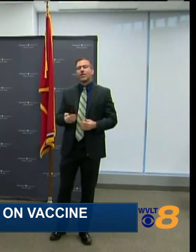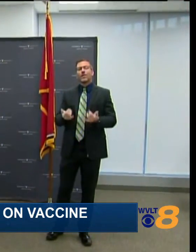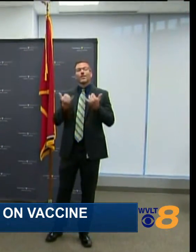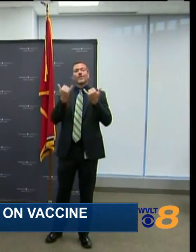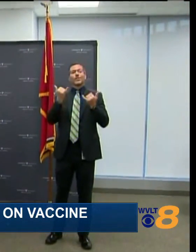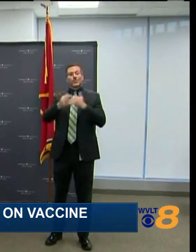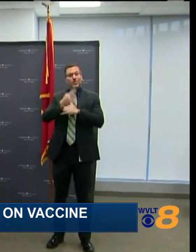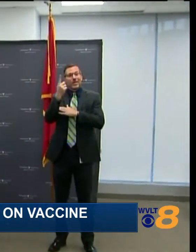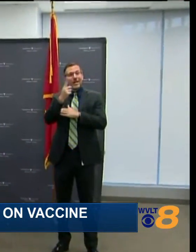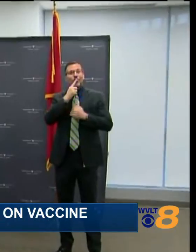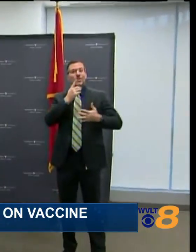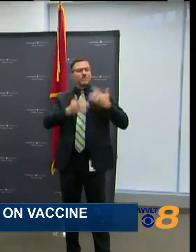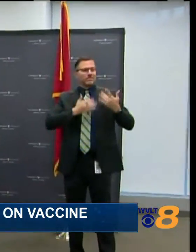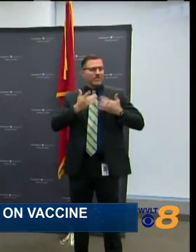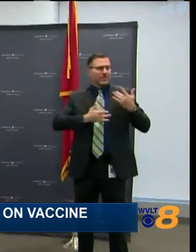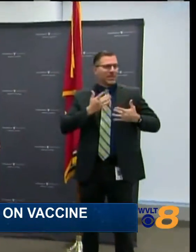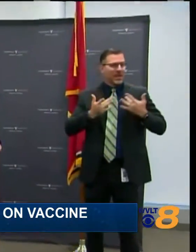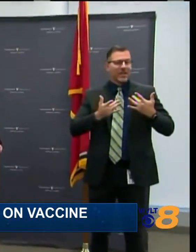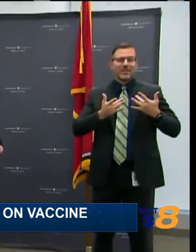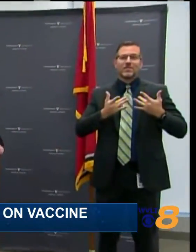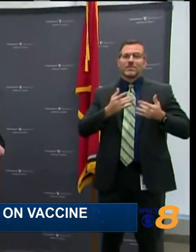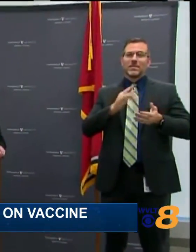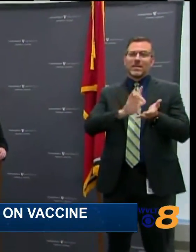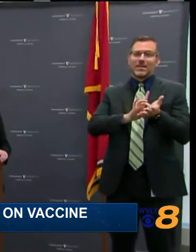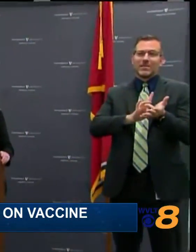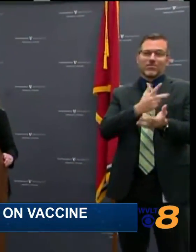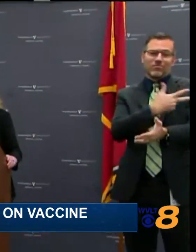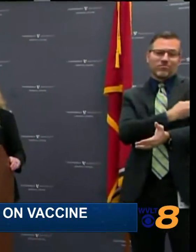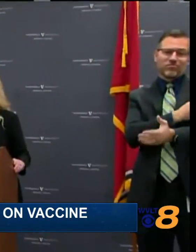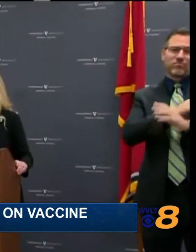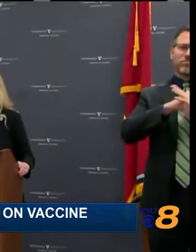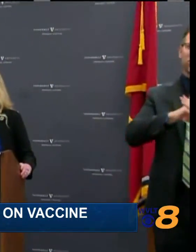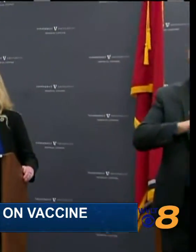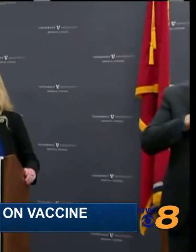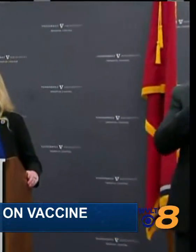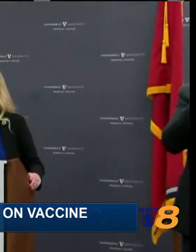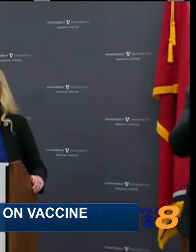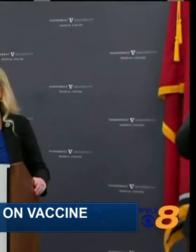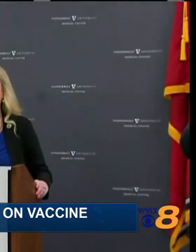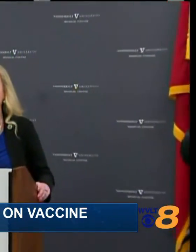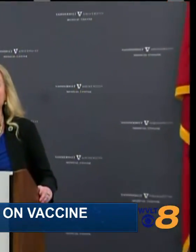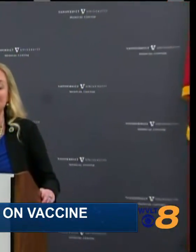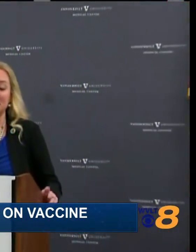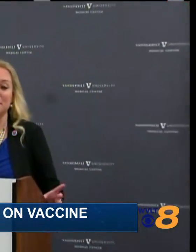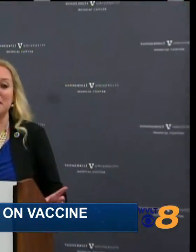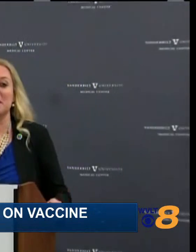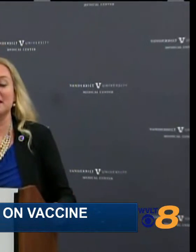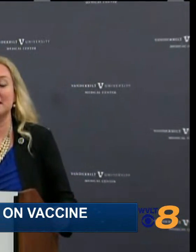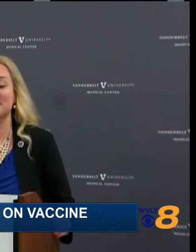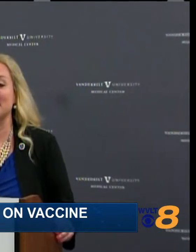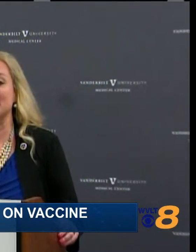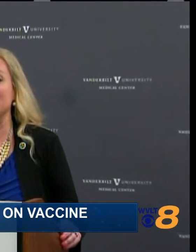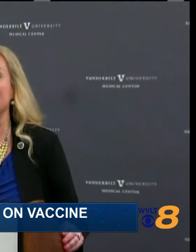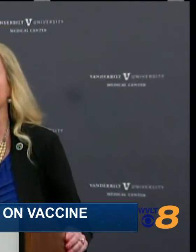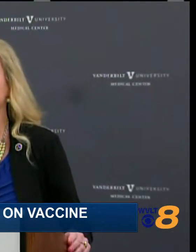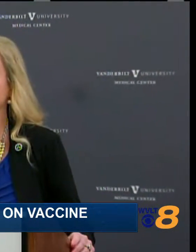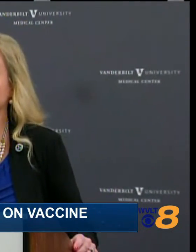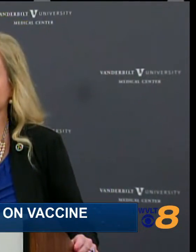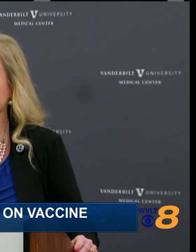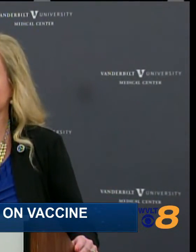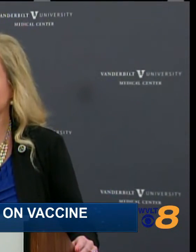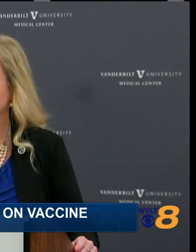that the mass immunization effort in Tennessee has begun. We have received, or in the process of receiving,